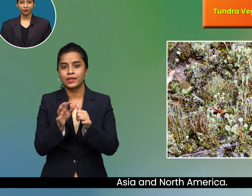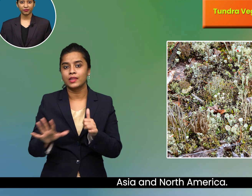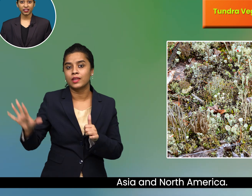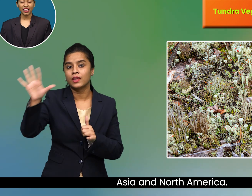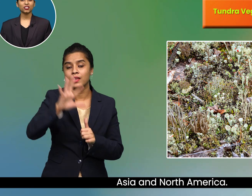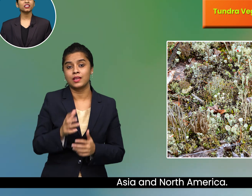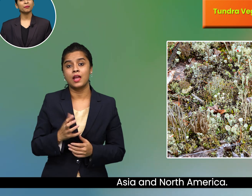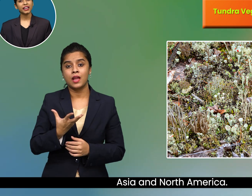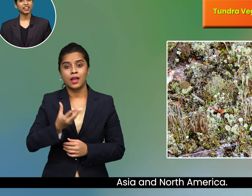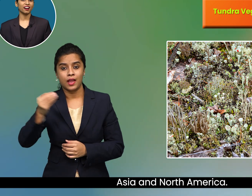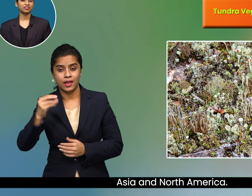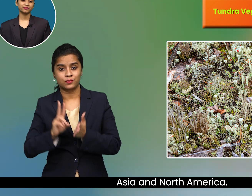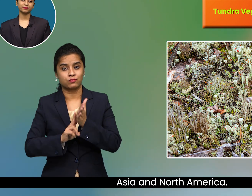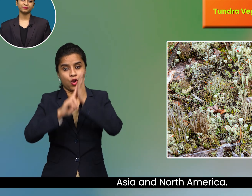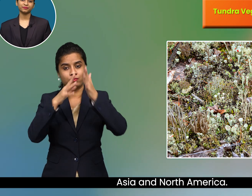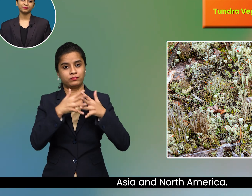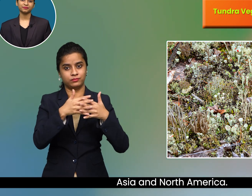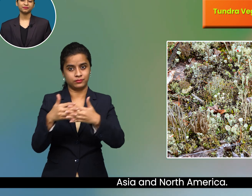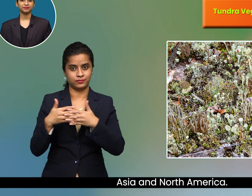Asia and North America.